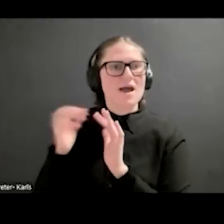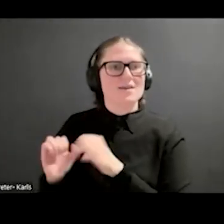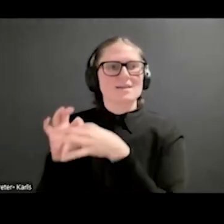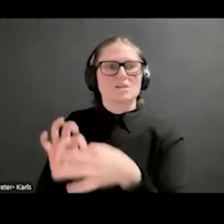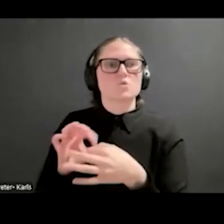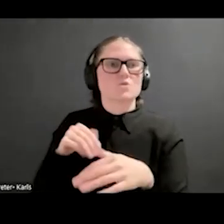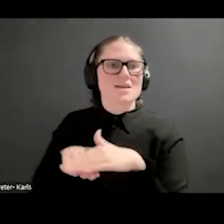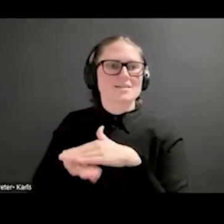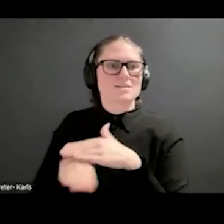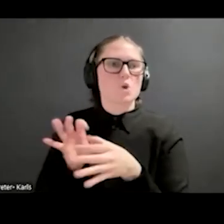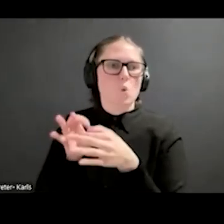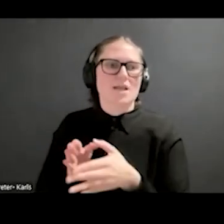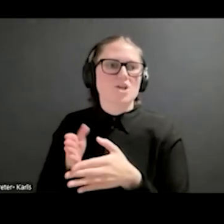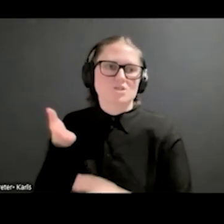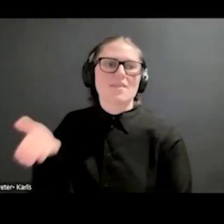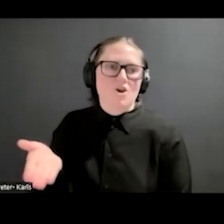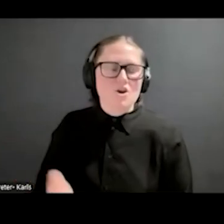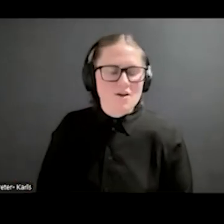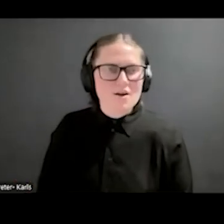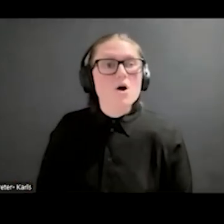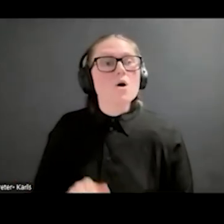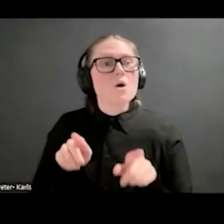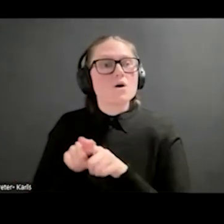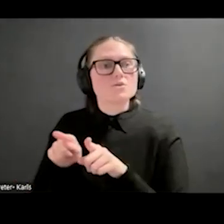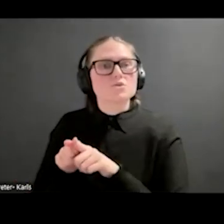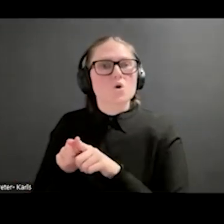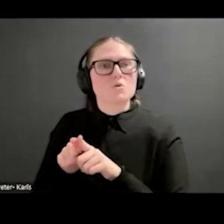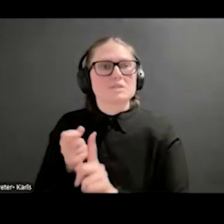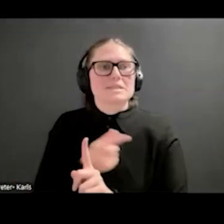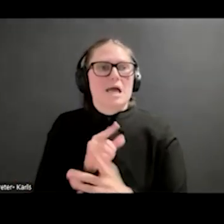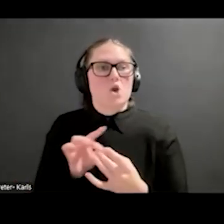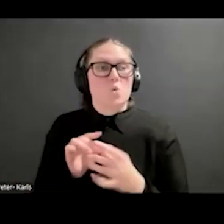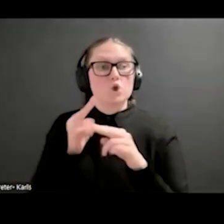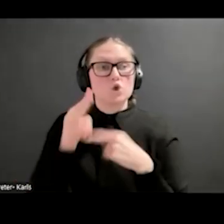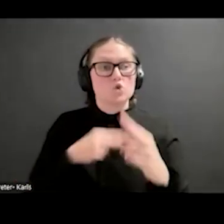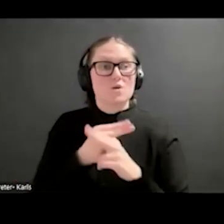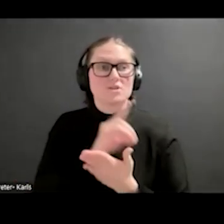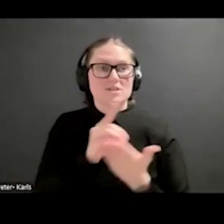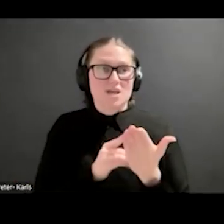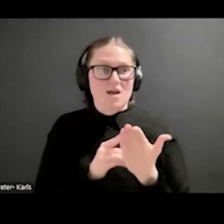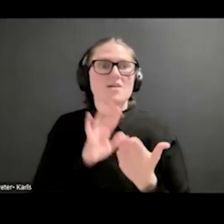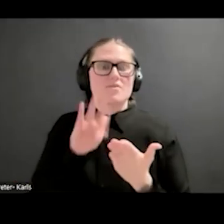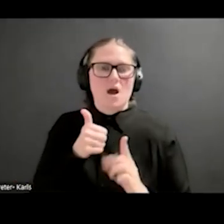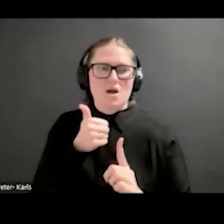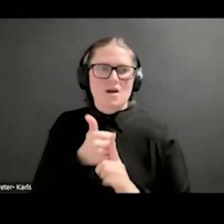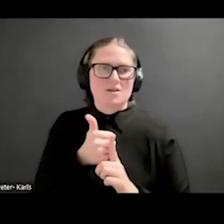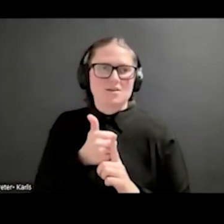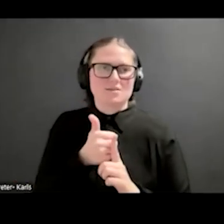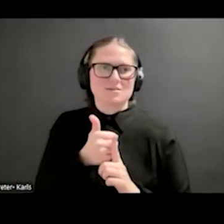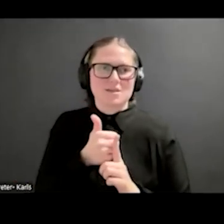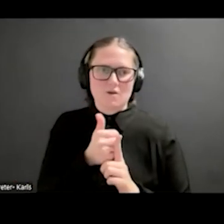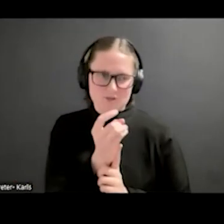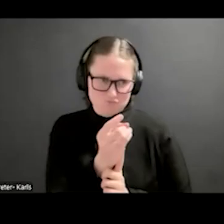accessibility coordinators out there. Also, just side note, universal design is the bane of some deafblind